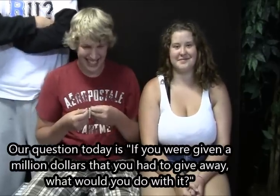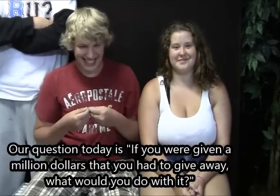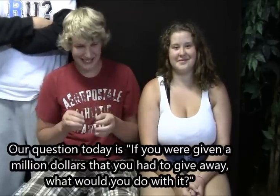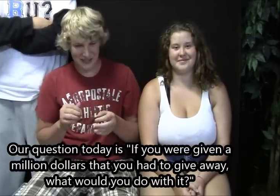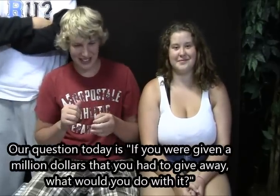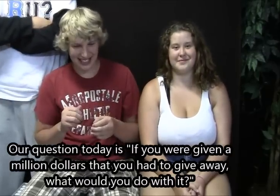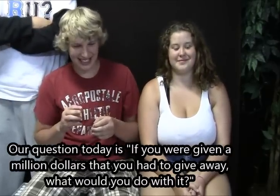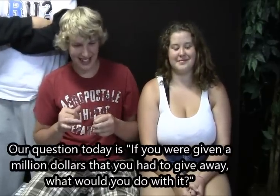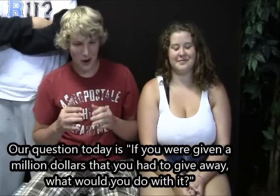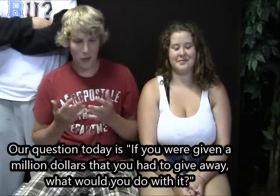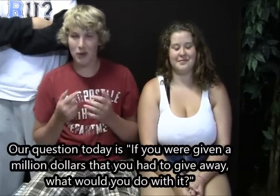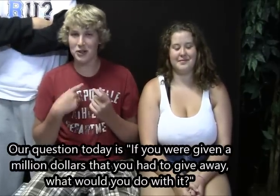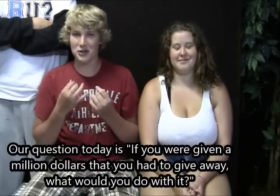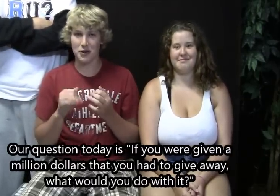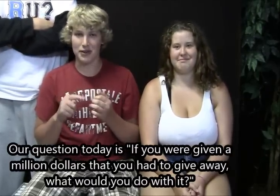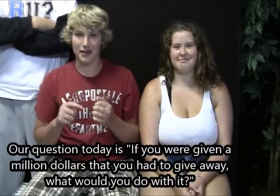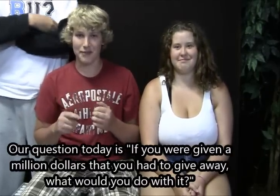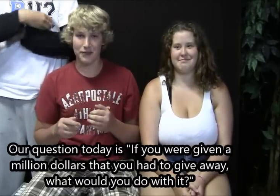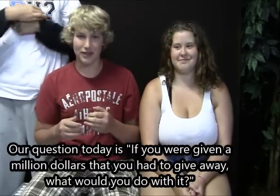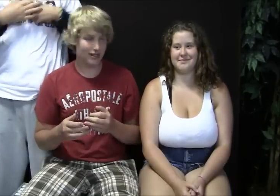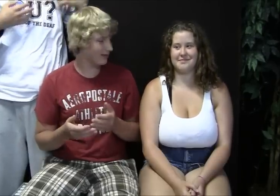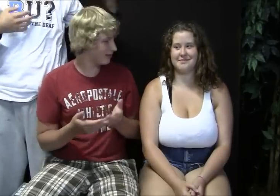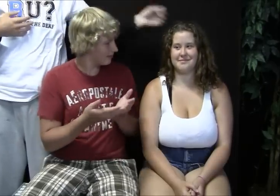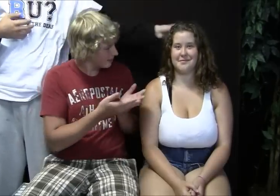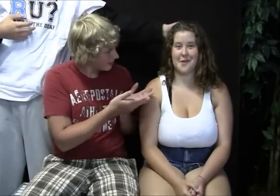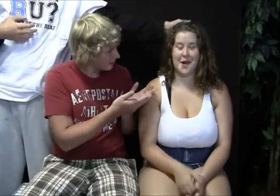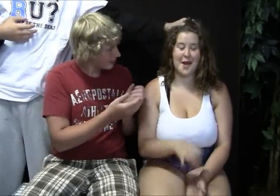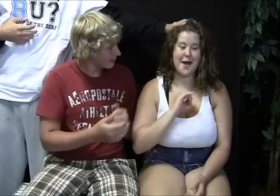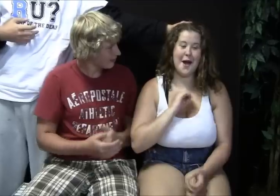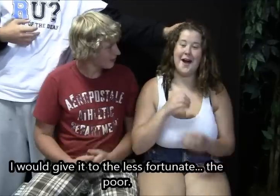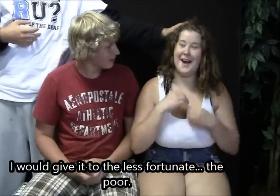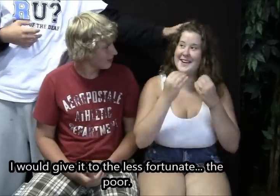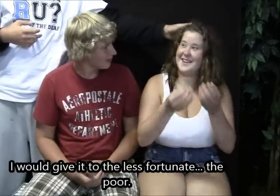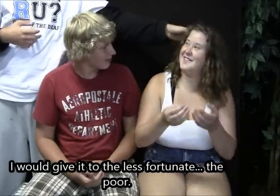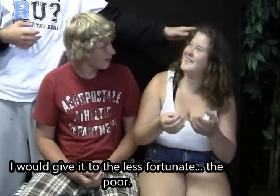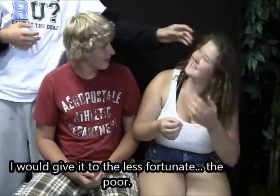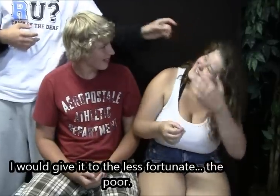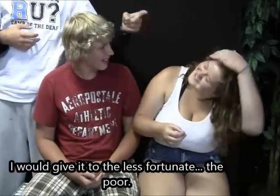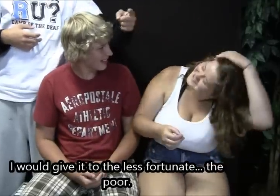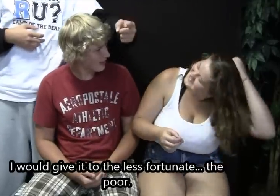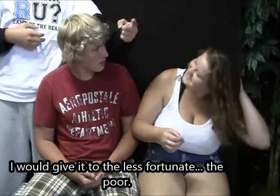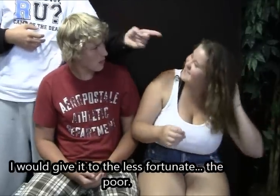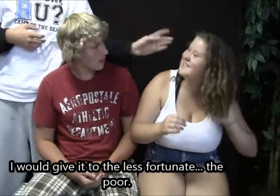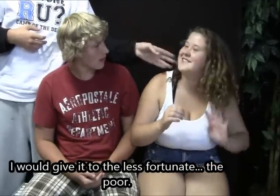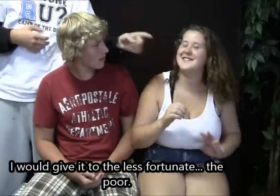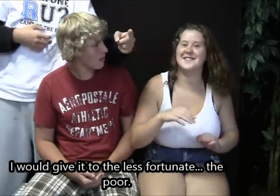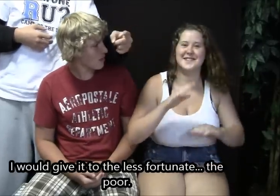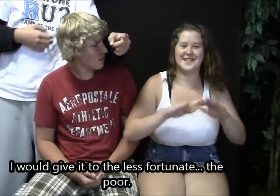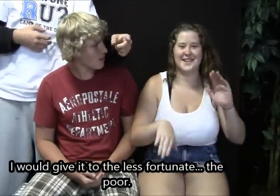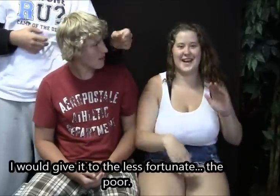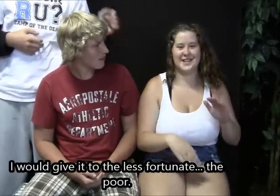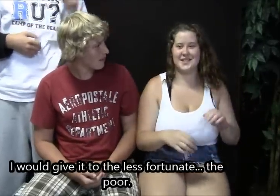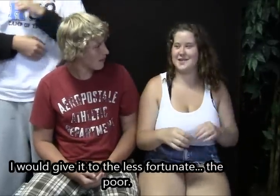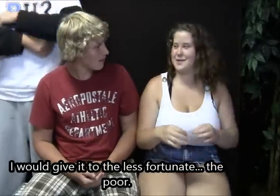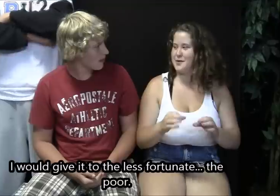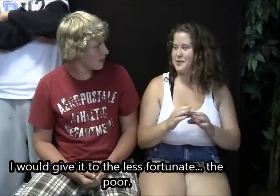give away, what would you do with it? I'd give it to the less.